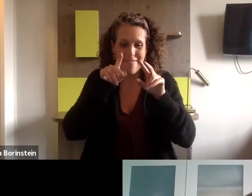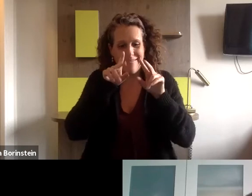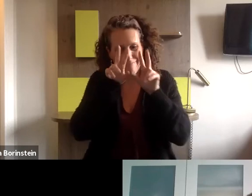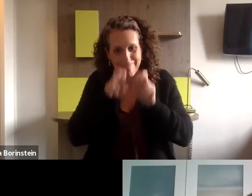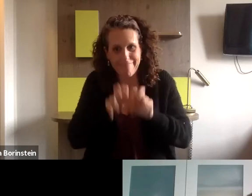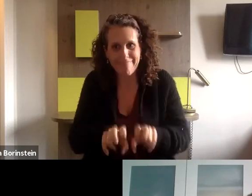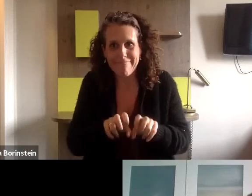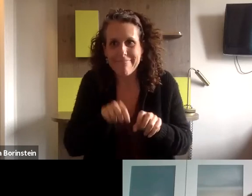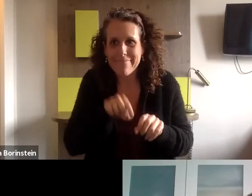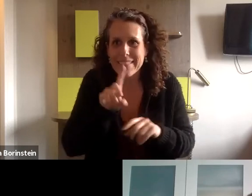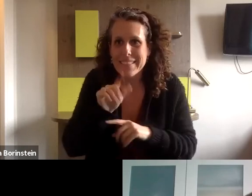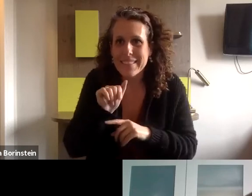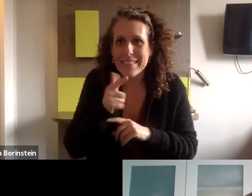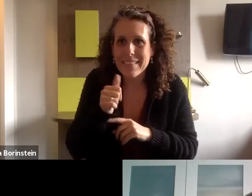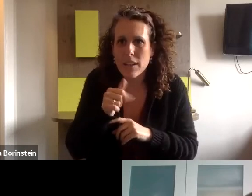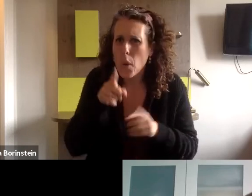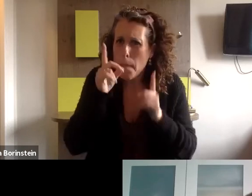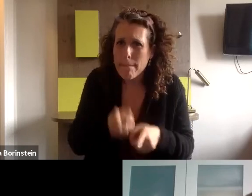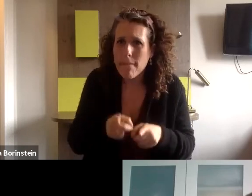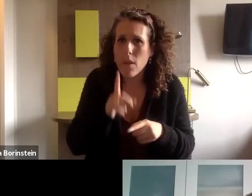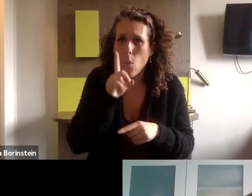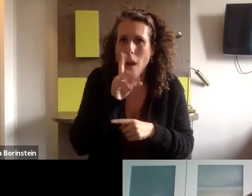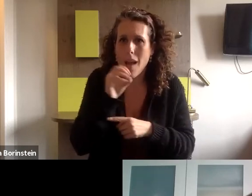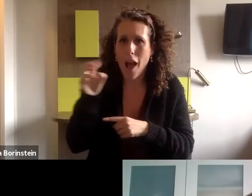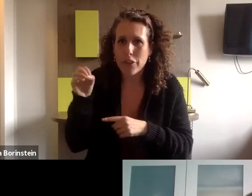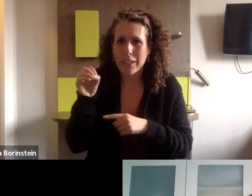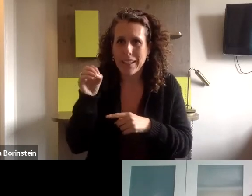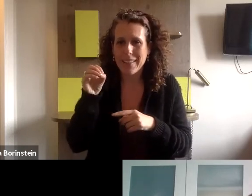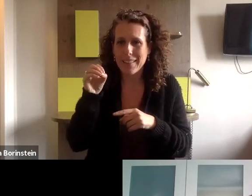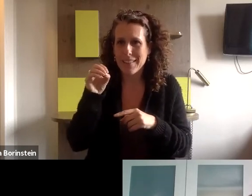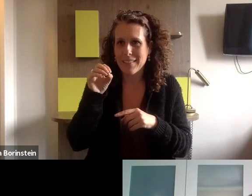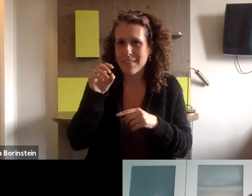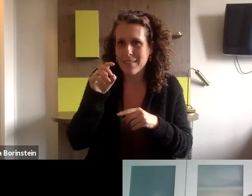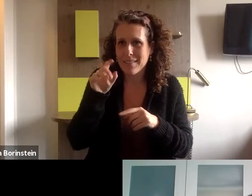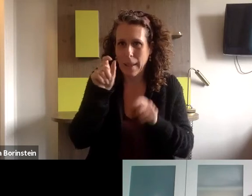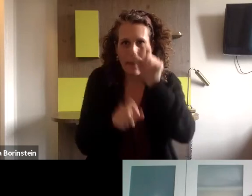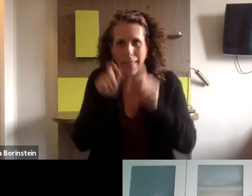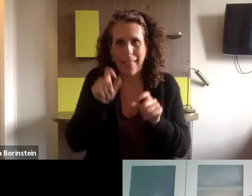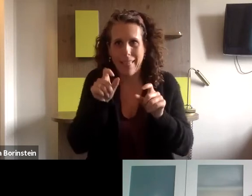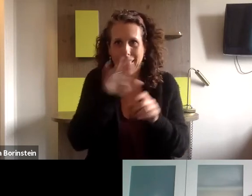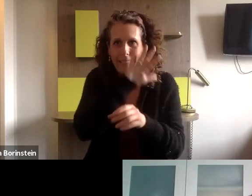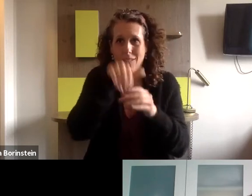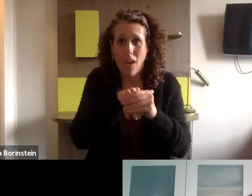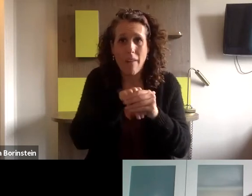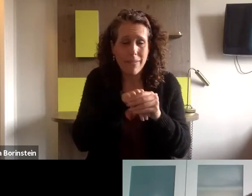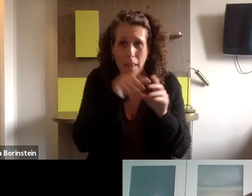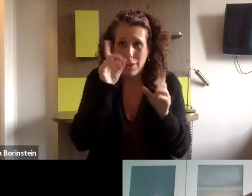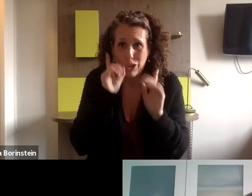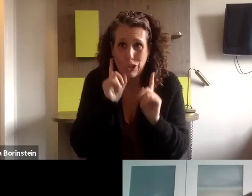I read once you need at least 100 test takers. This is something in our context, which